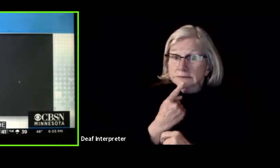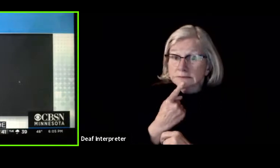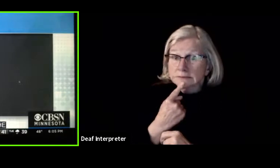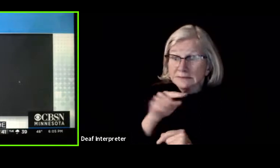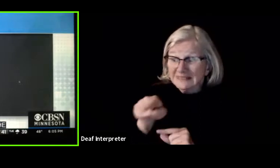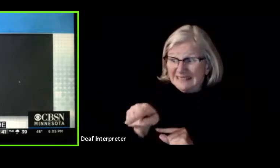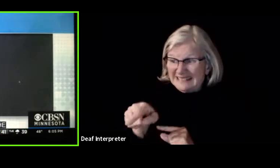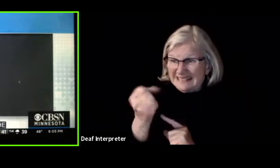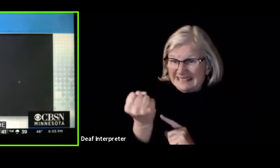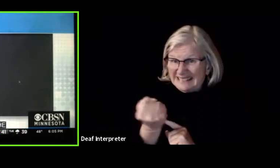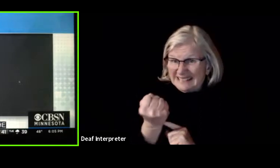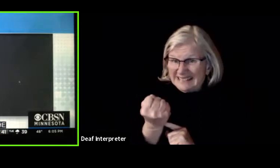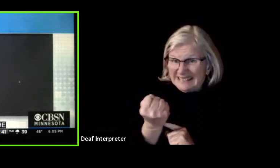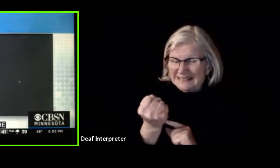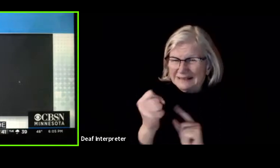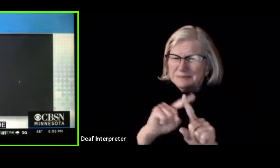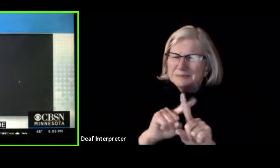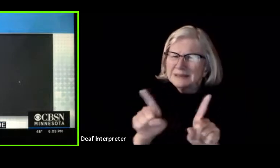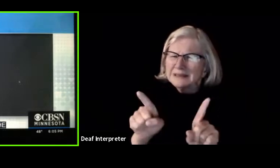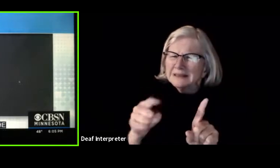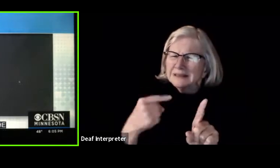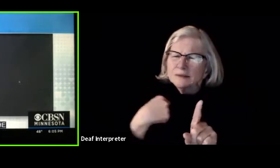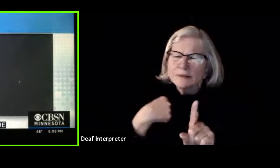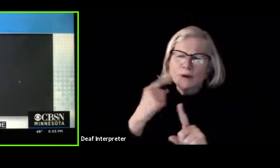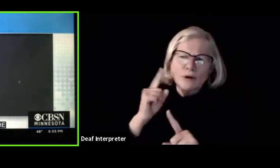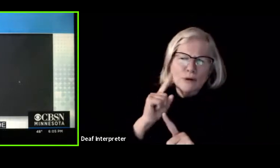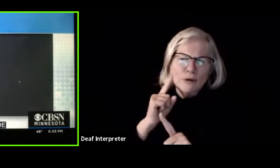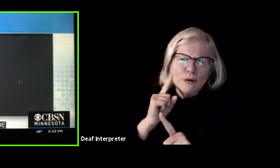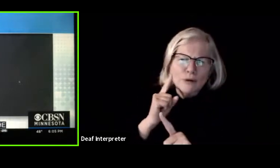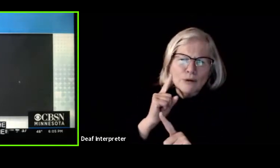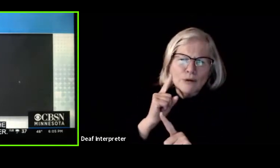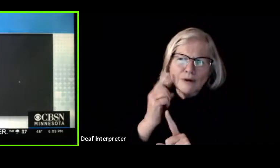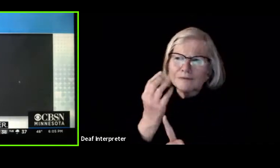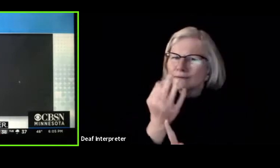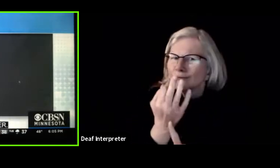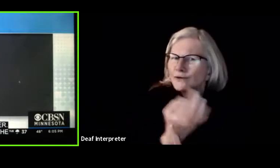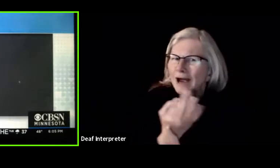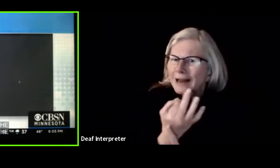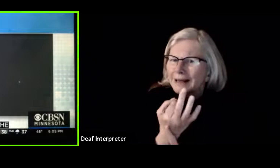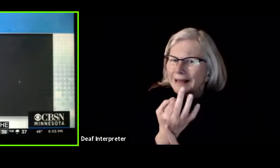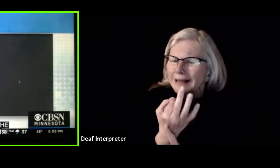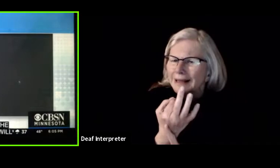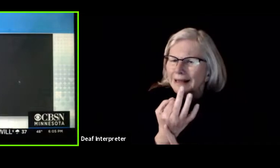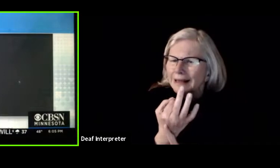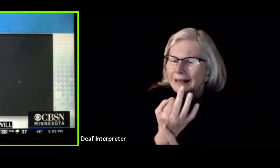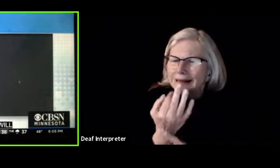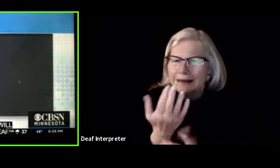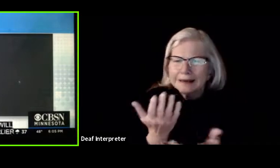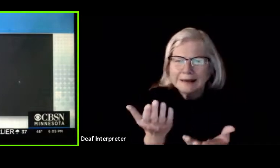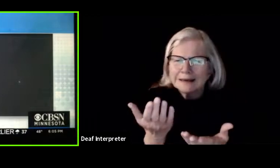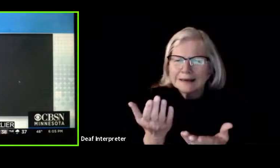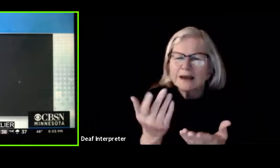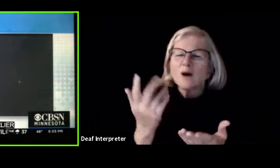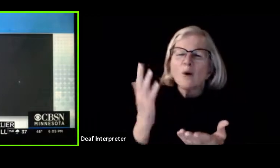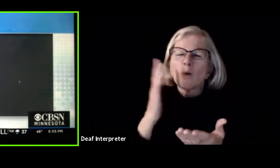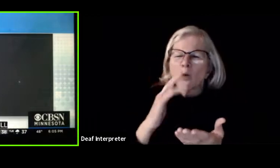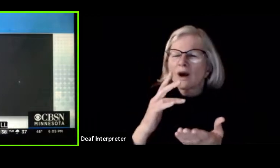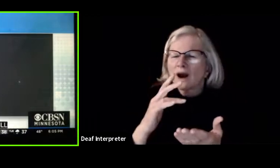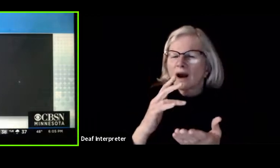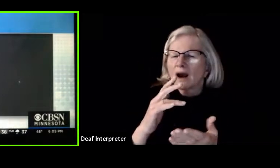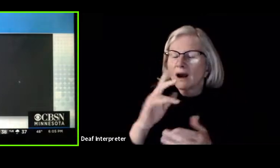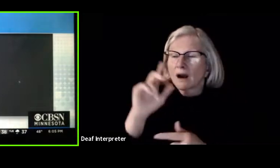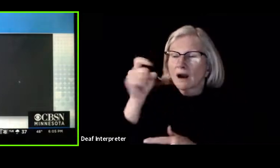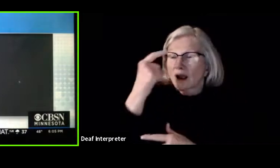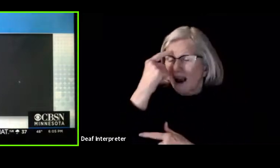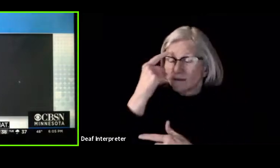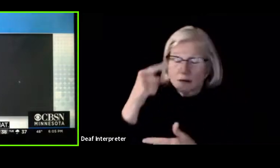will clarify that when he talks today. Yeah, and there's also a number of schools were already, high schools that had playoff games